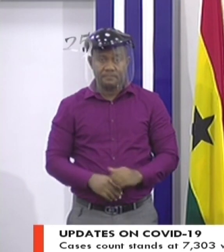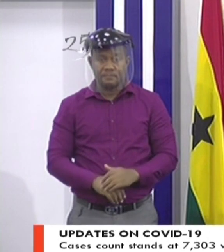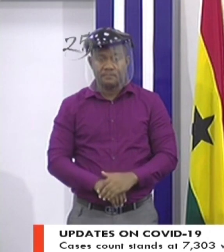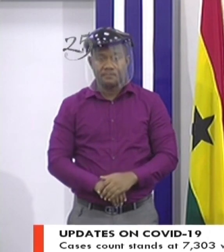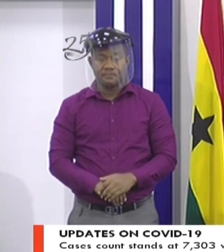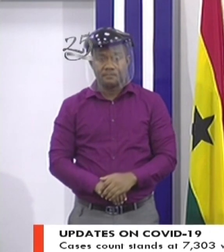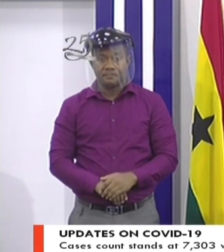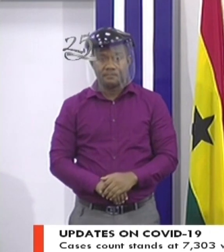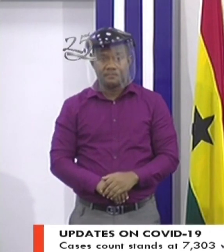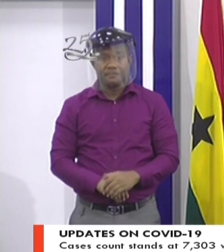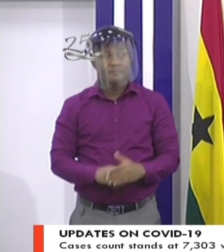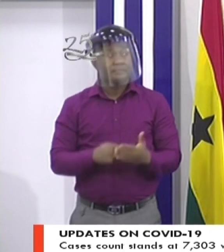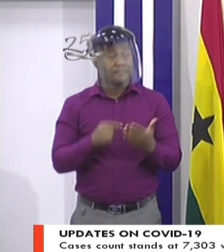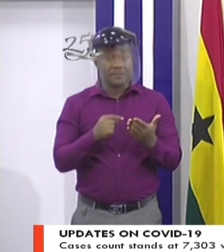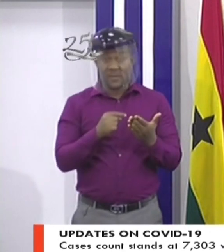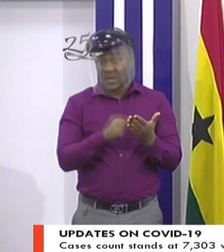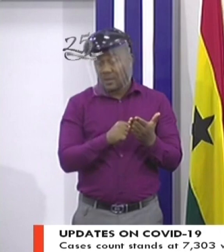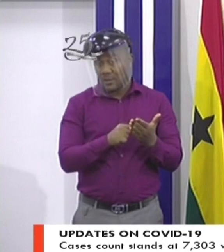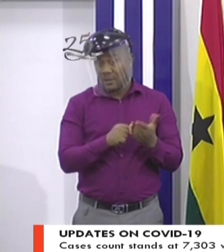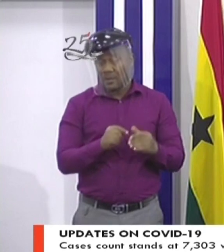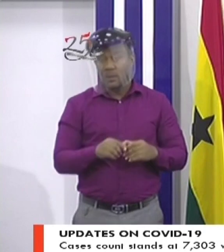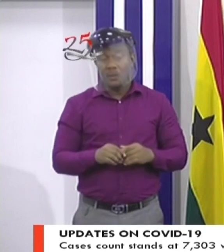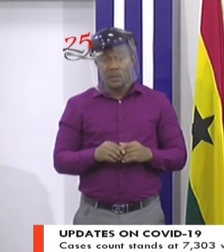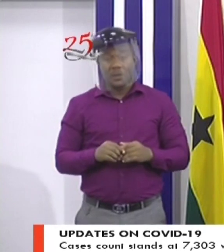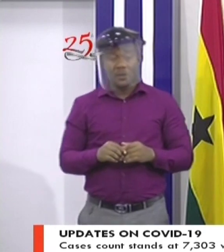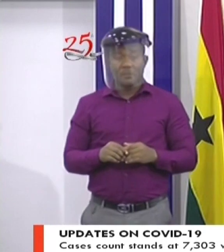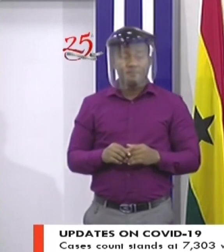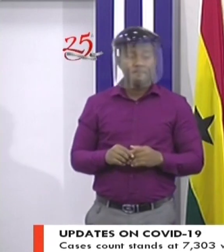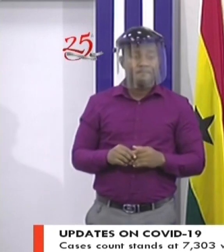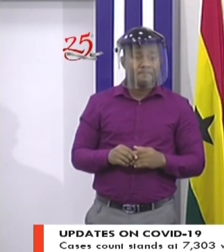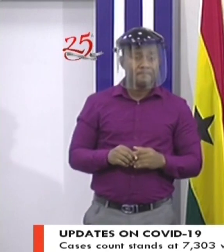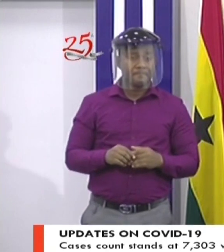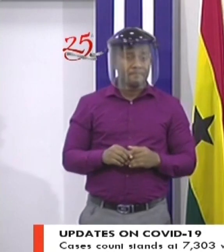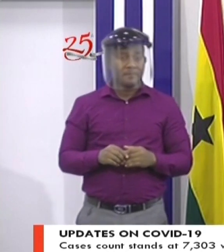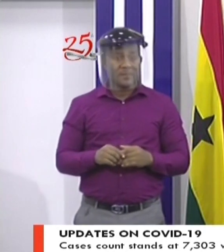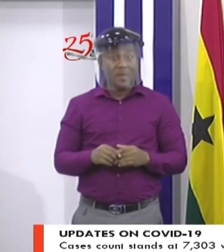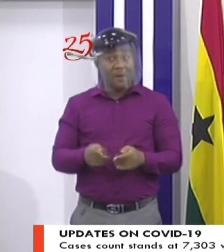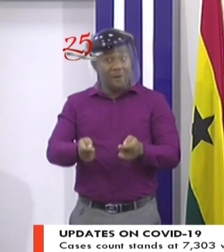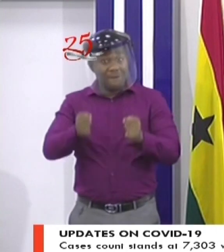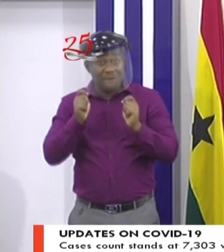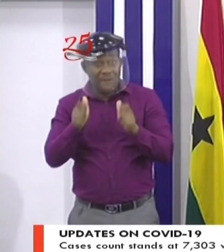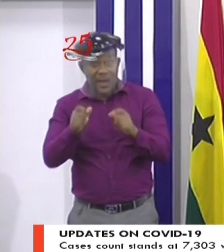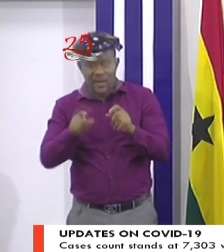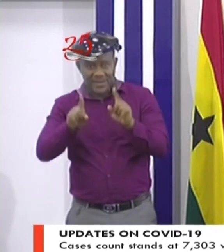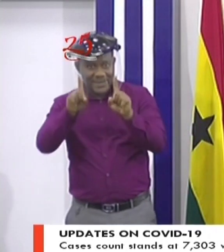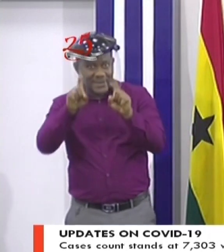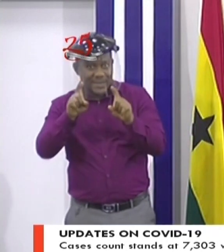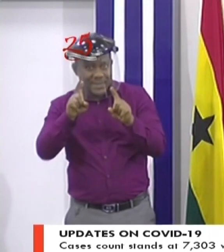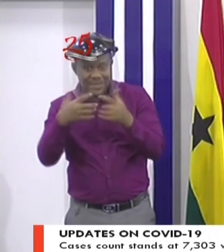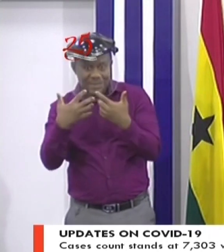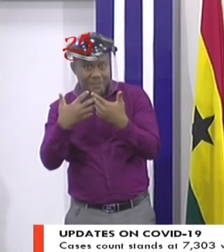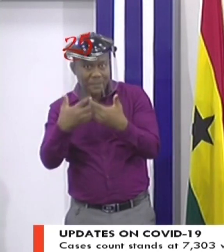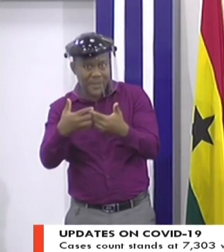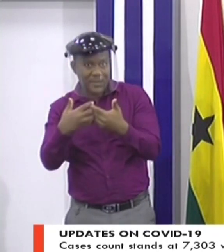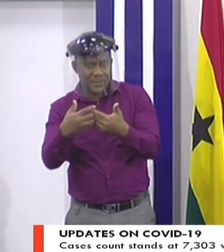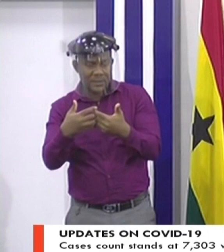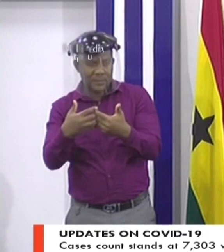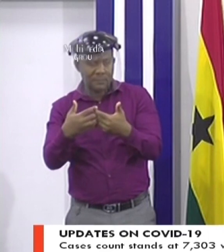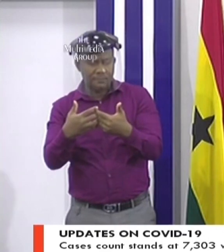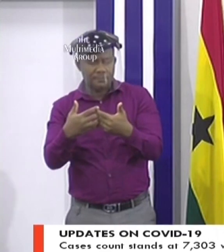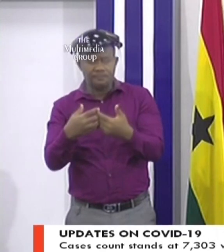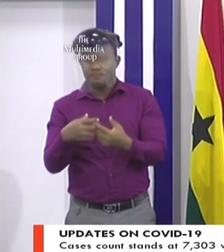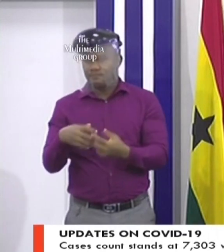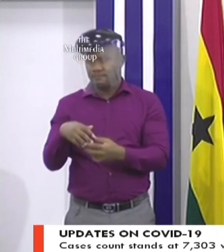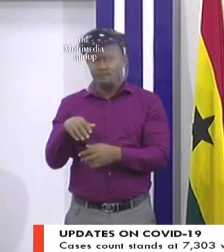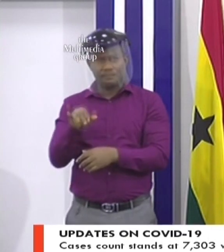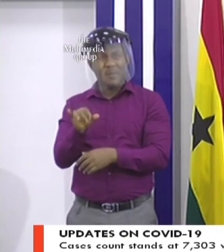there's something here. Yes, rapid diagnostic kits. Indeed, it's part of our testing policy. We have